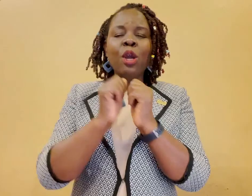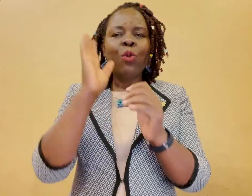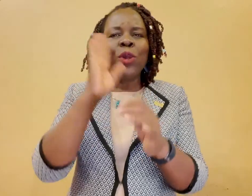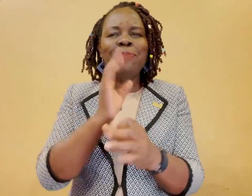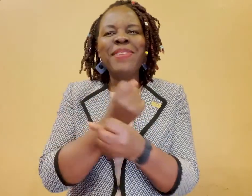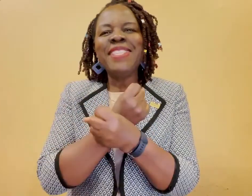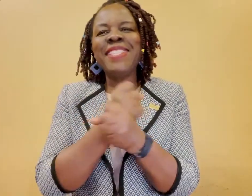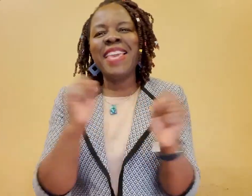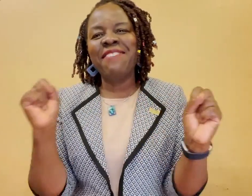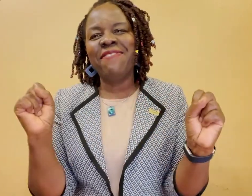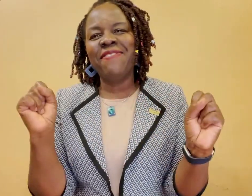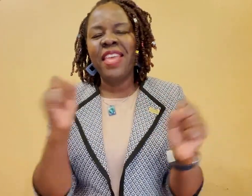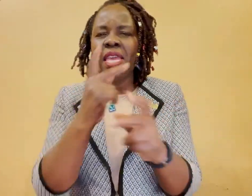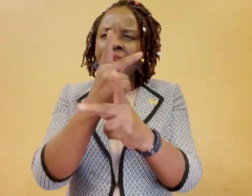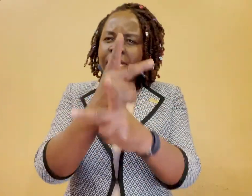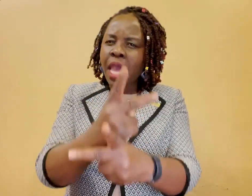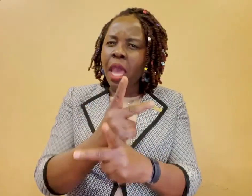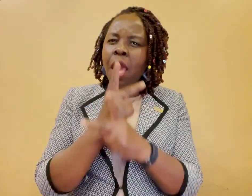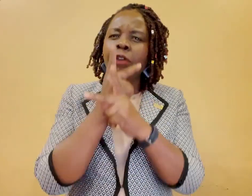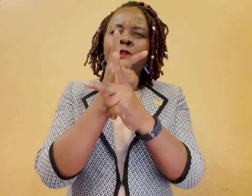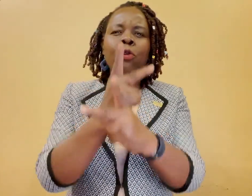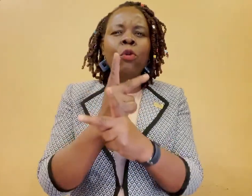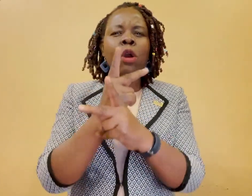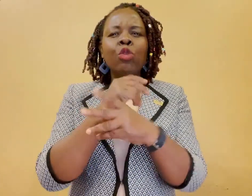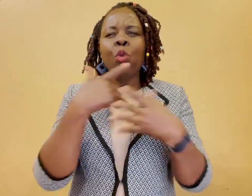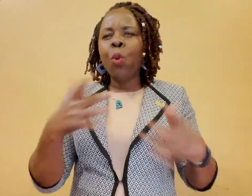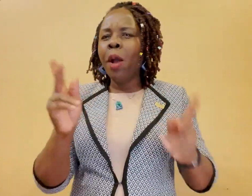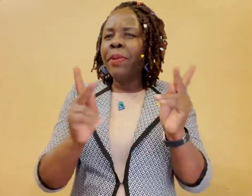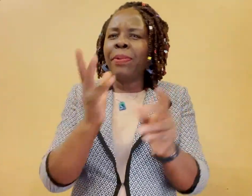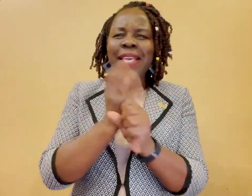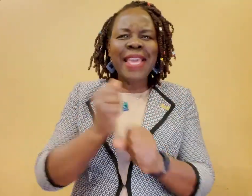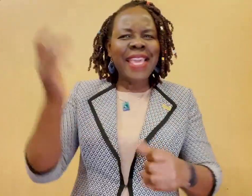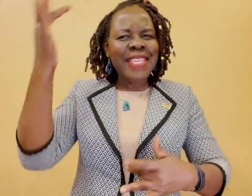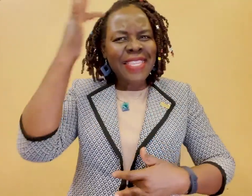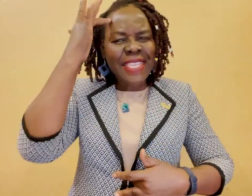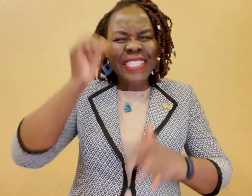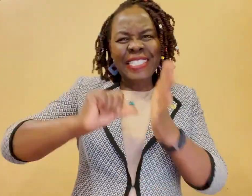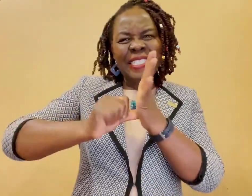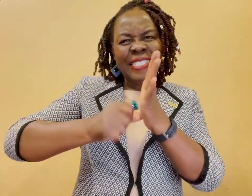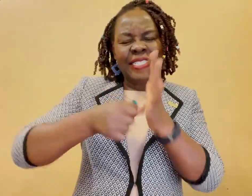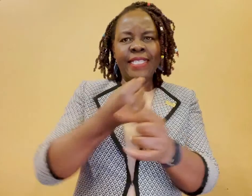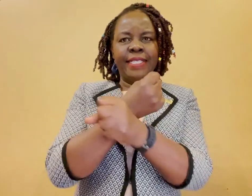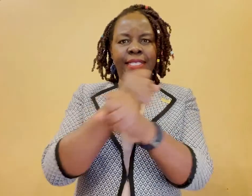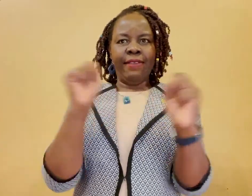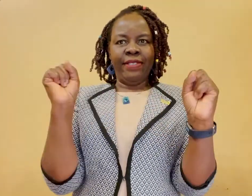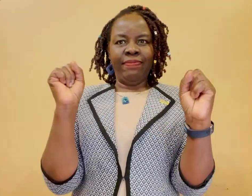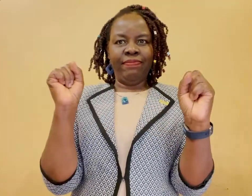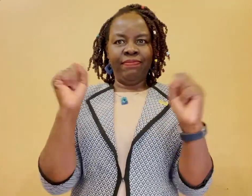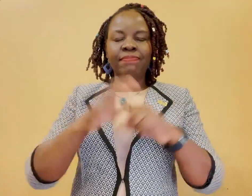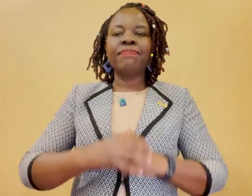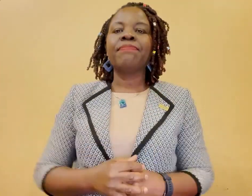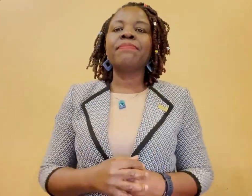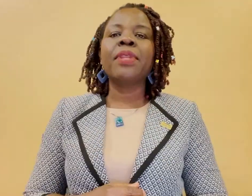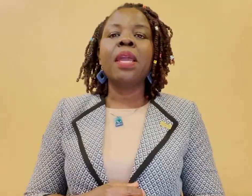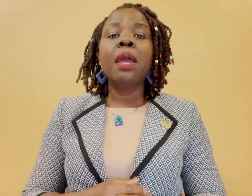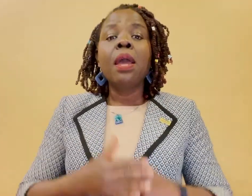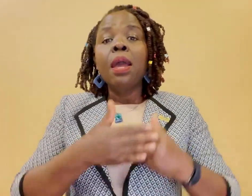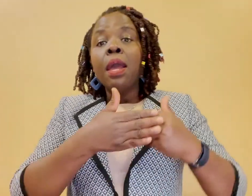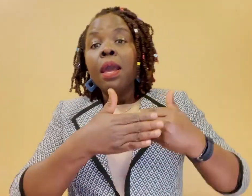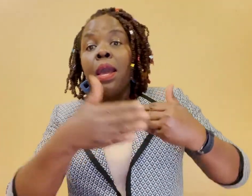together once again, we're going to be safe. We'll be careful because we don't want anyone to get sick. This